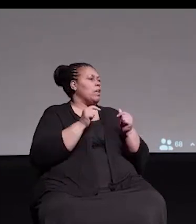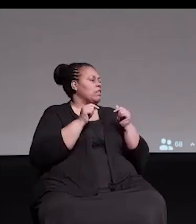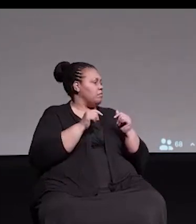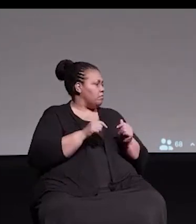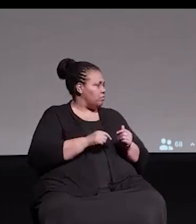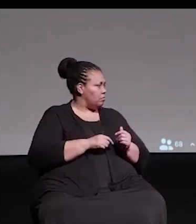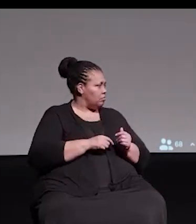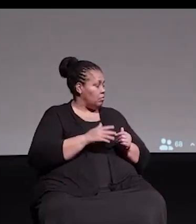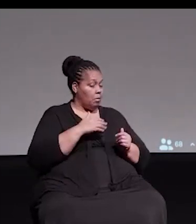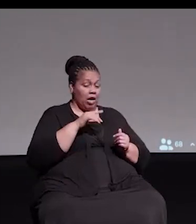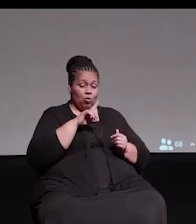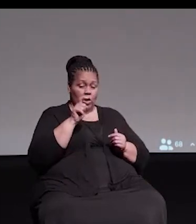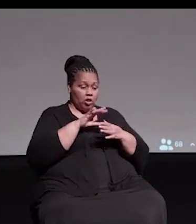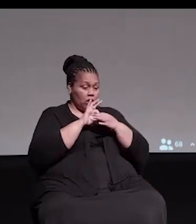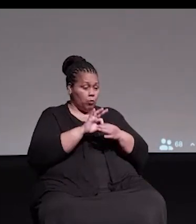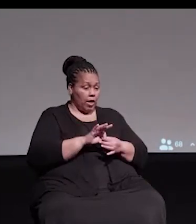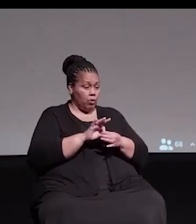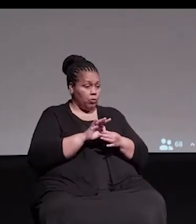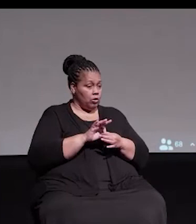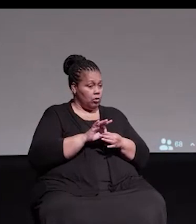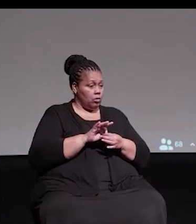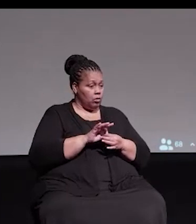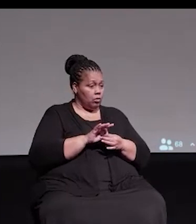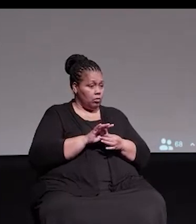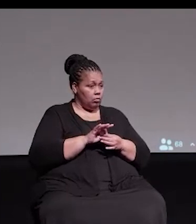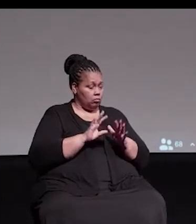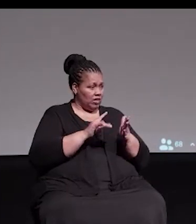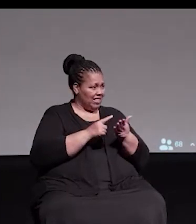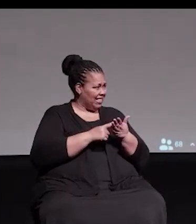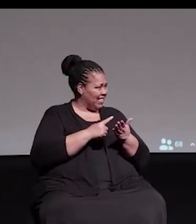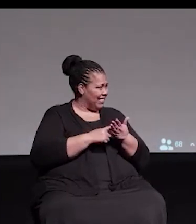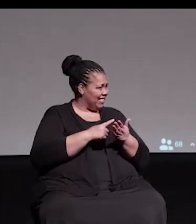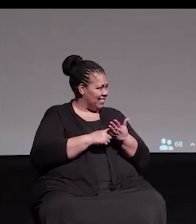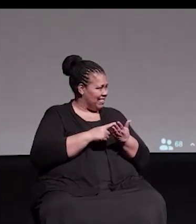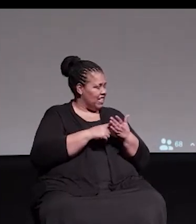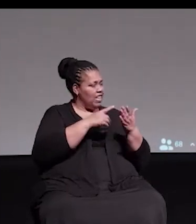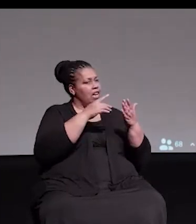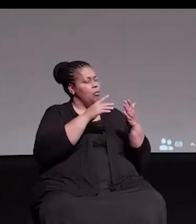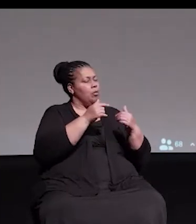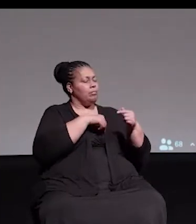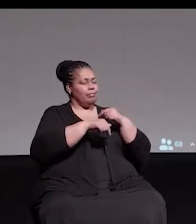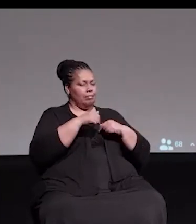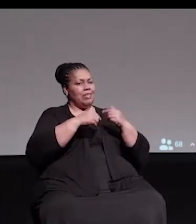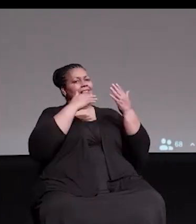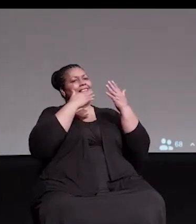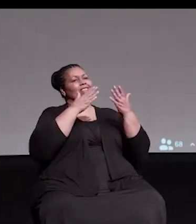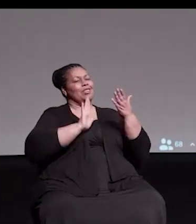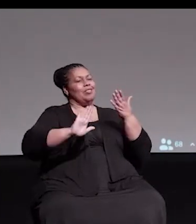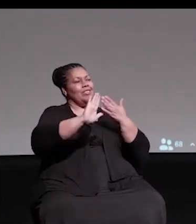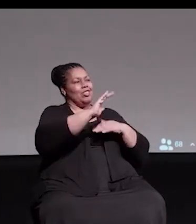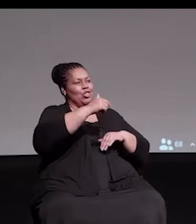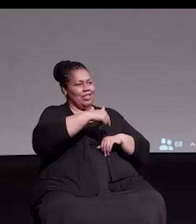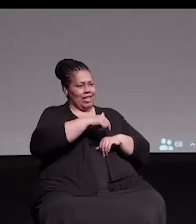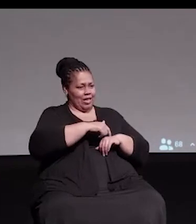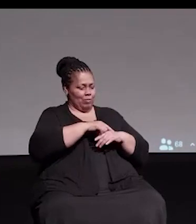My question is around, I love this discussion, but first, thank you all for your time, around